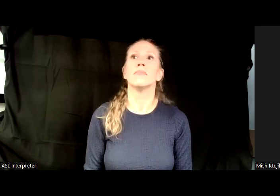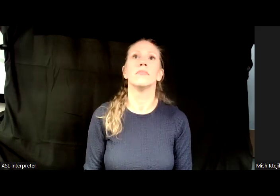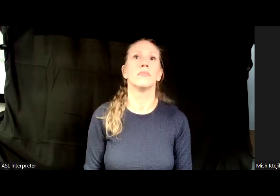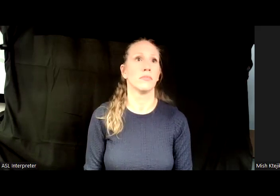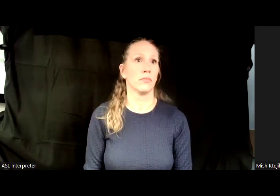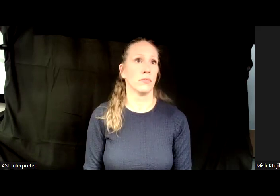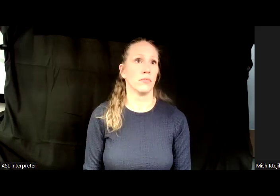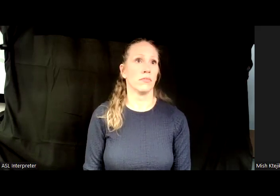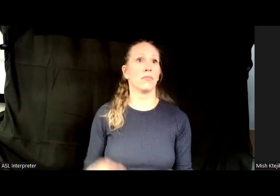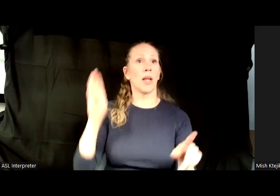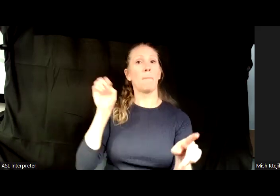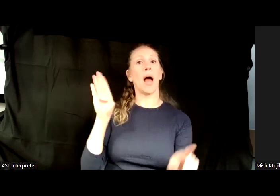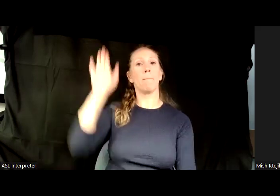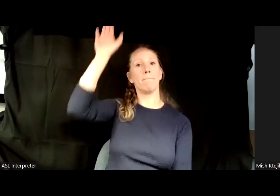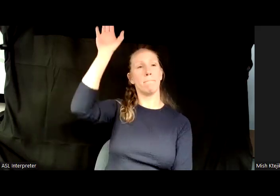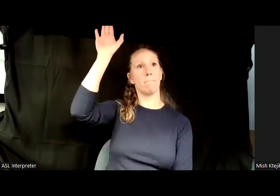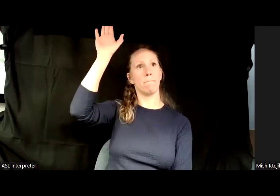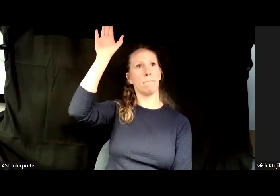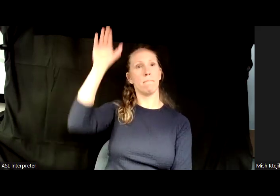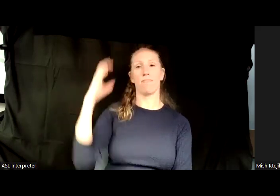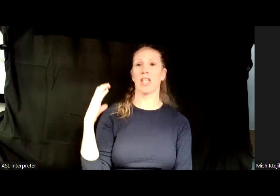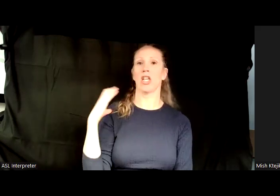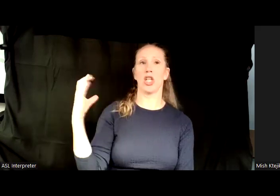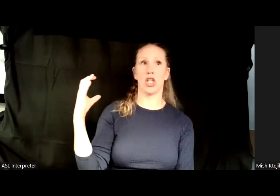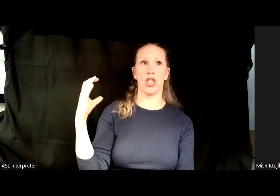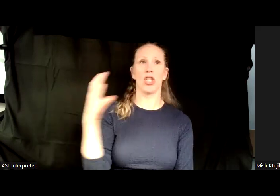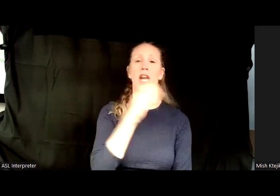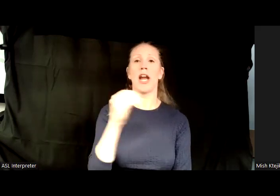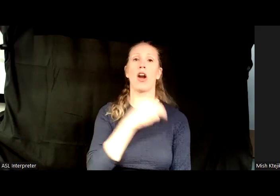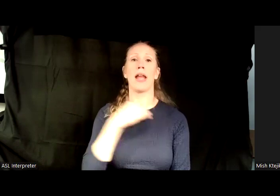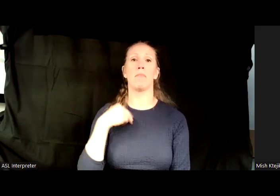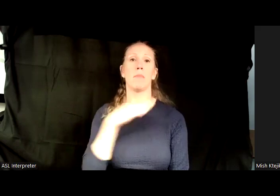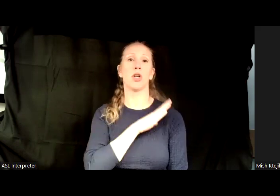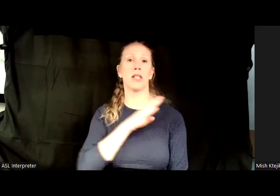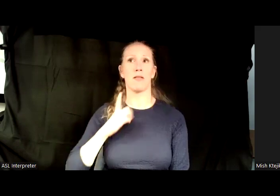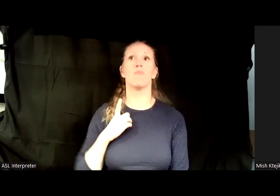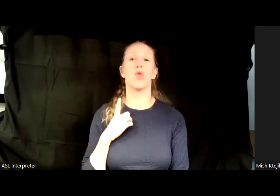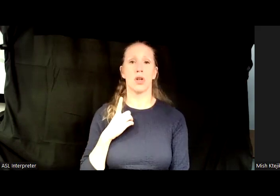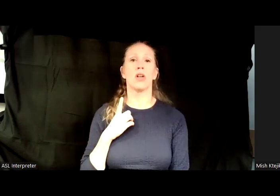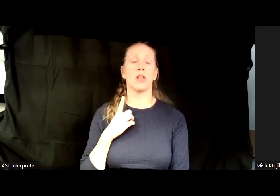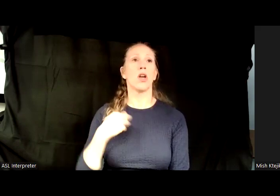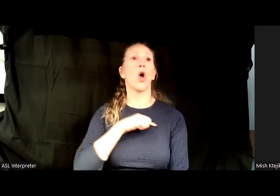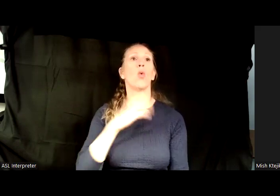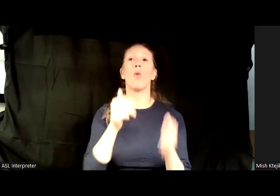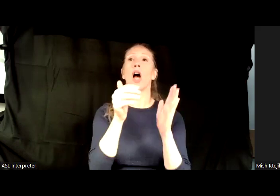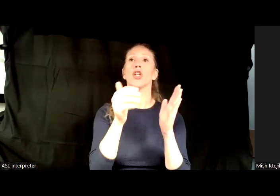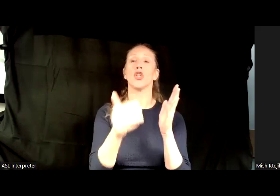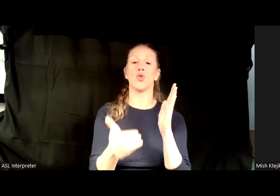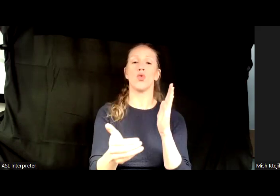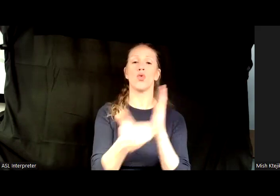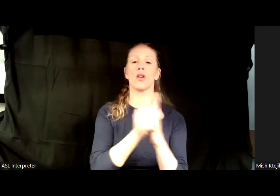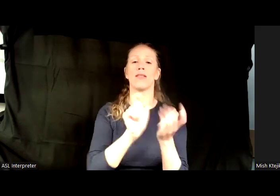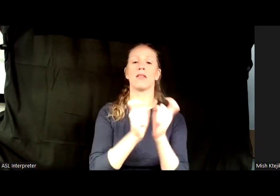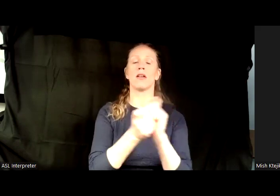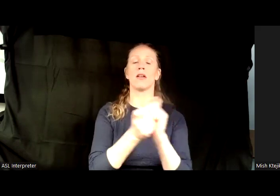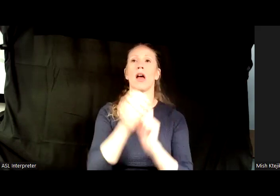to be approved? Bob? Chair and members of the board, we would like to amend the agenda, and we're going